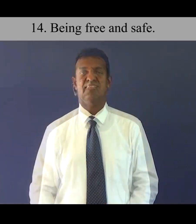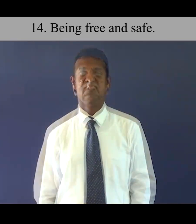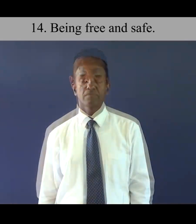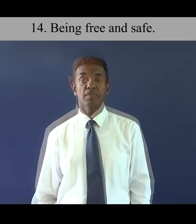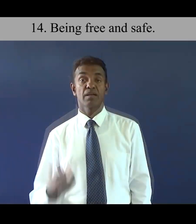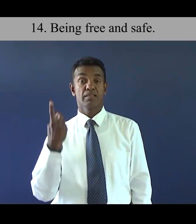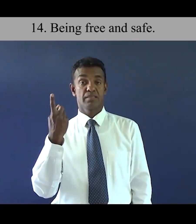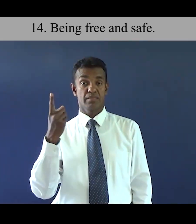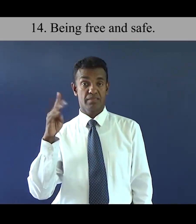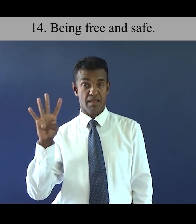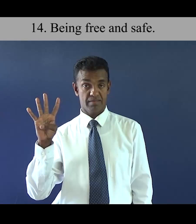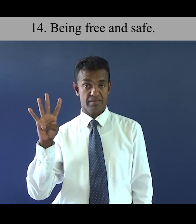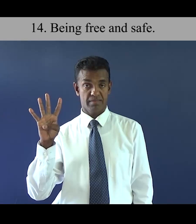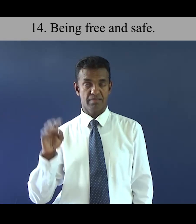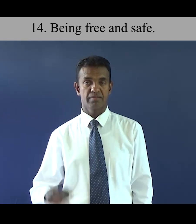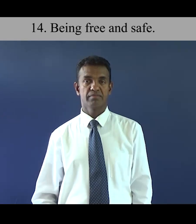Being free and safe.